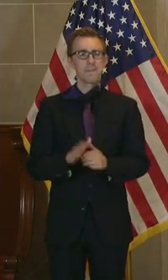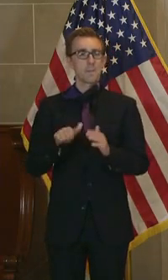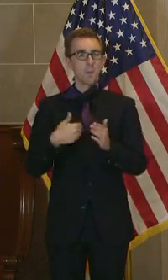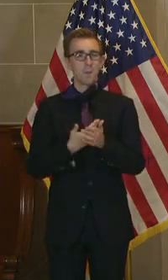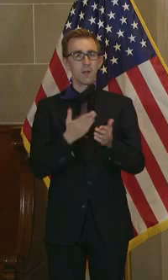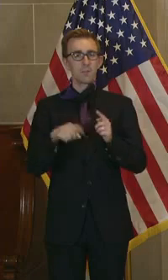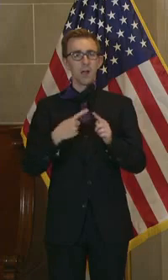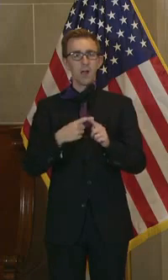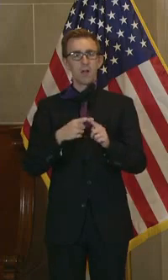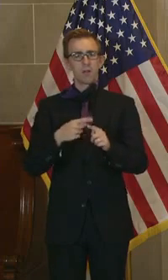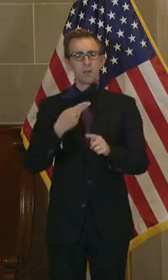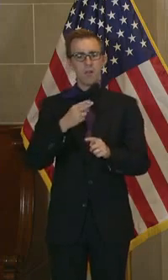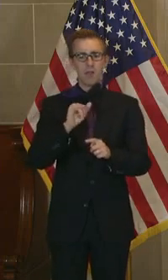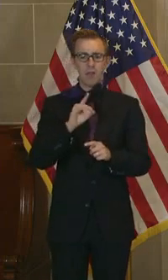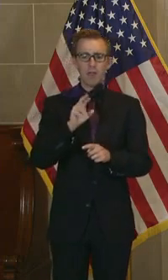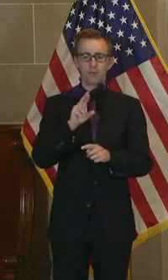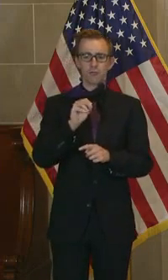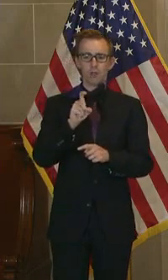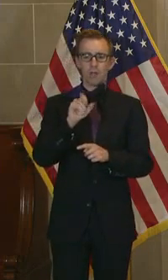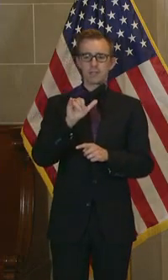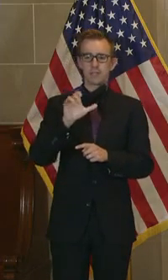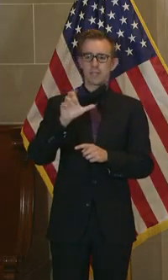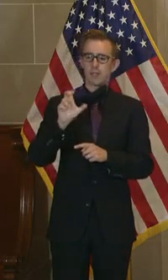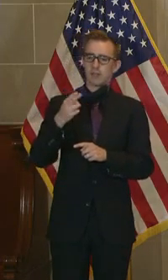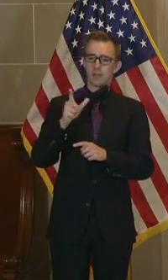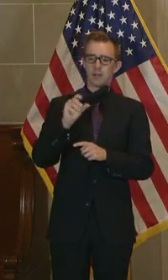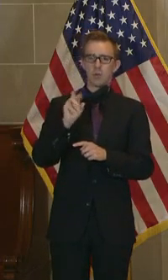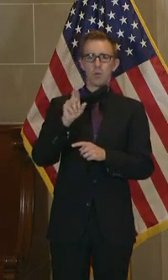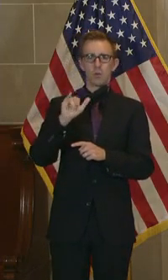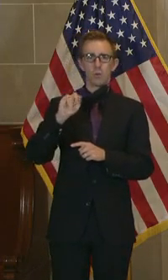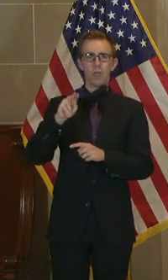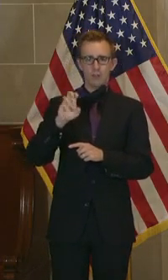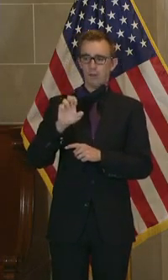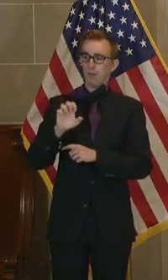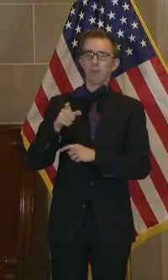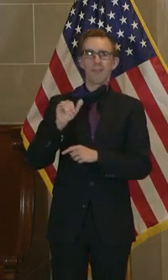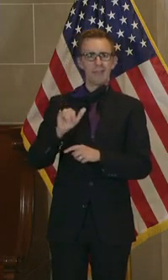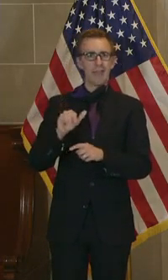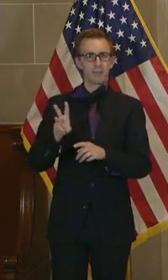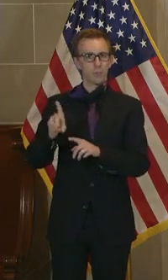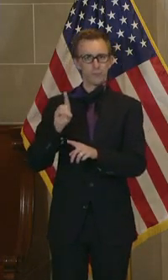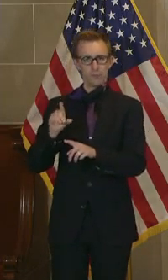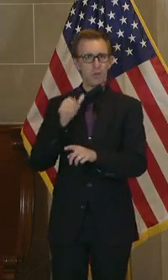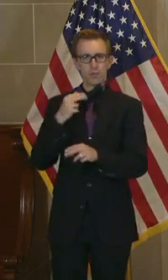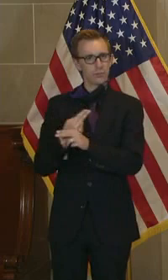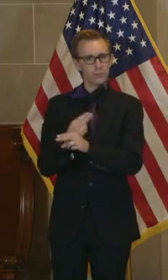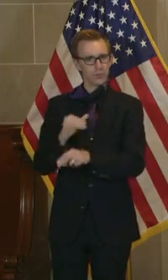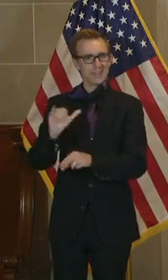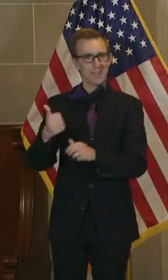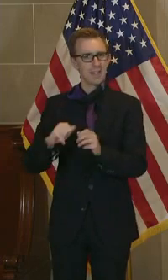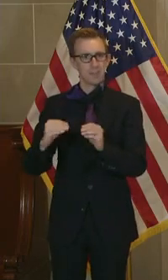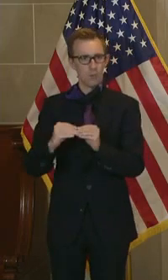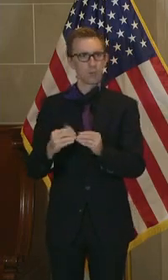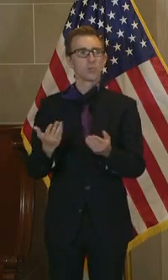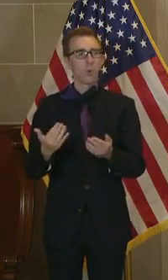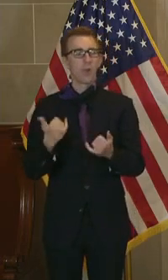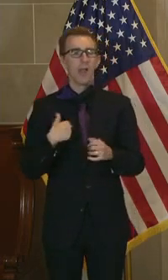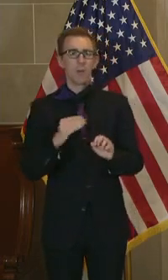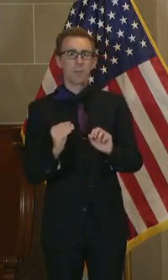about chloroquine, which was then, at least people talked about, but that's been withdrawn now. And so we're back